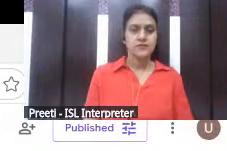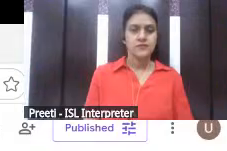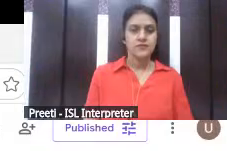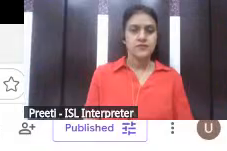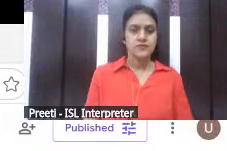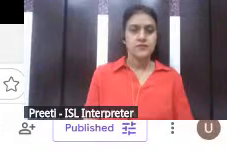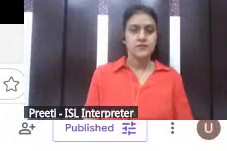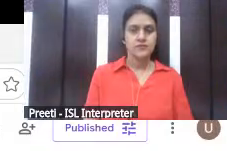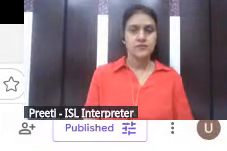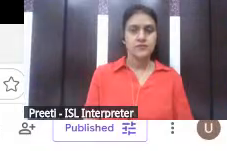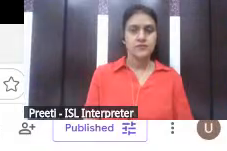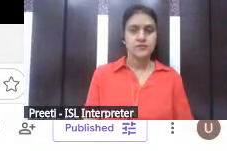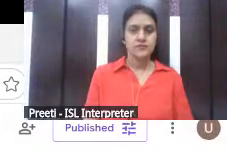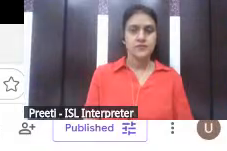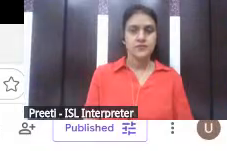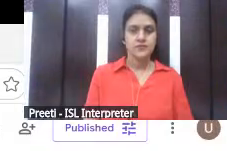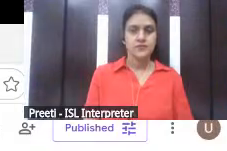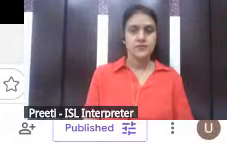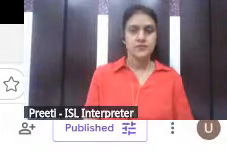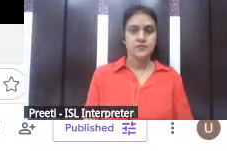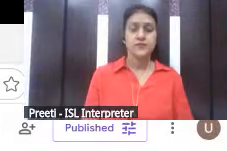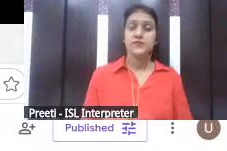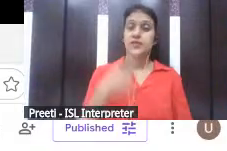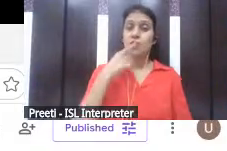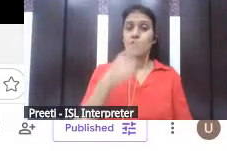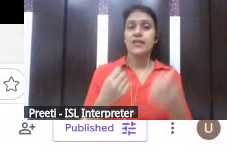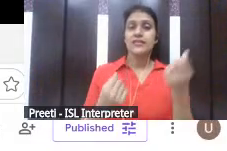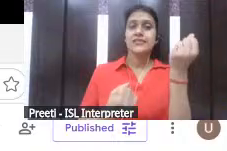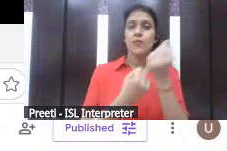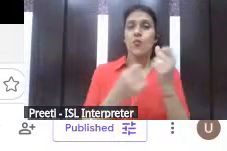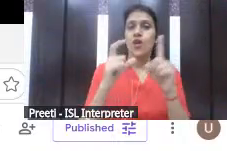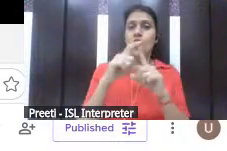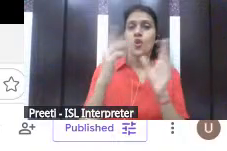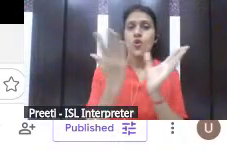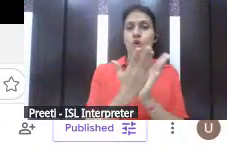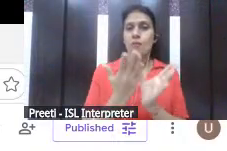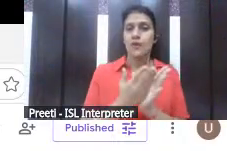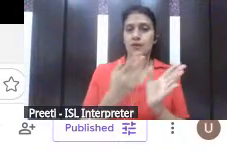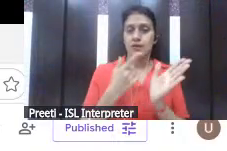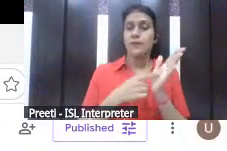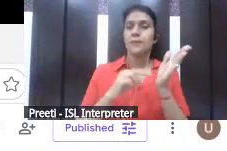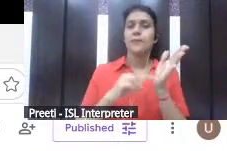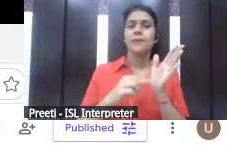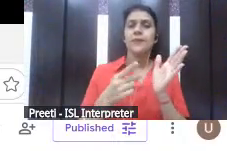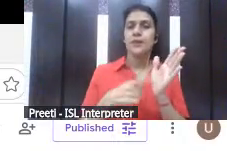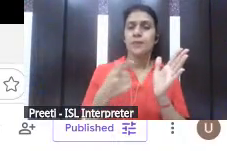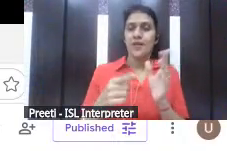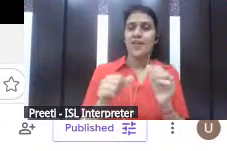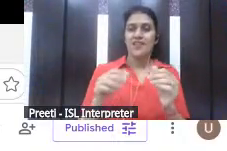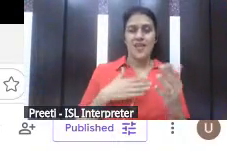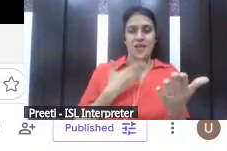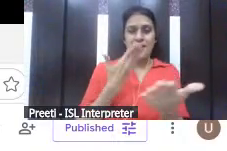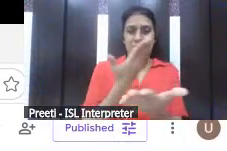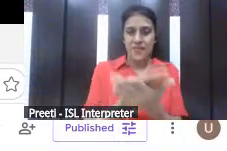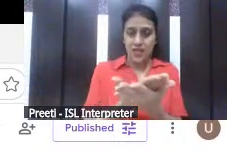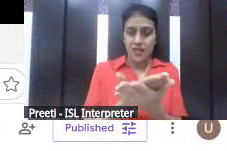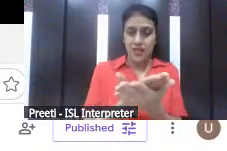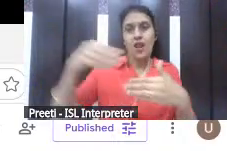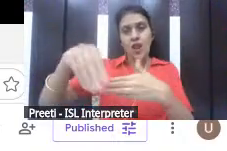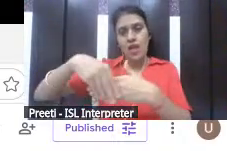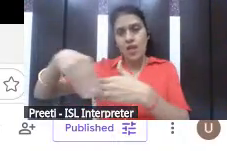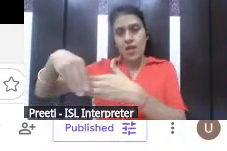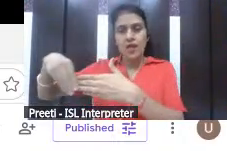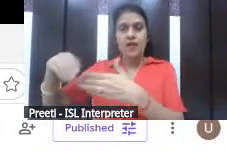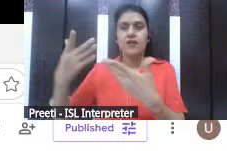Next, you will see a section on supporting documents, which you would have to attach with your application. This will include a